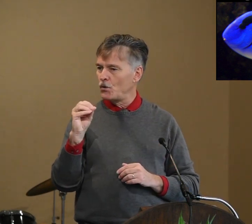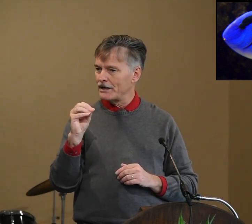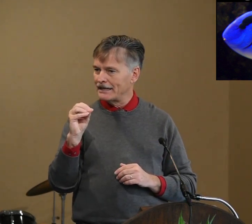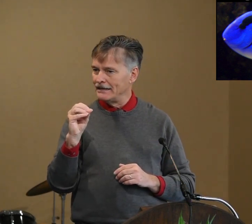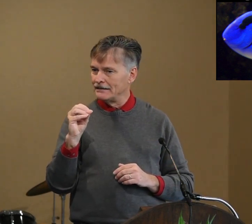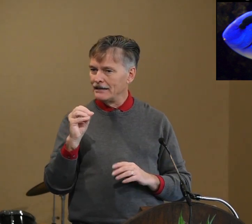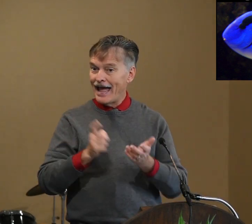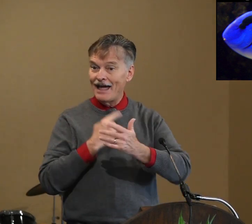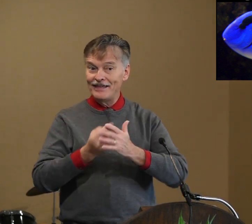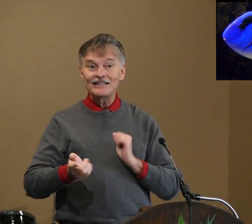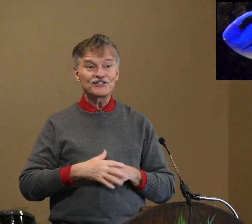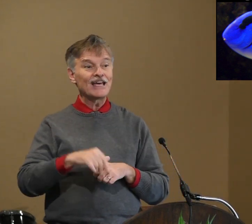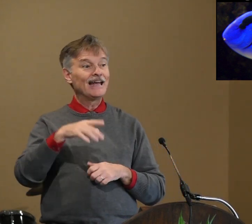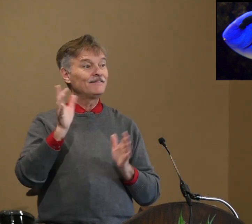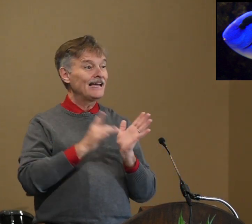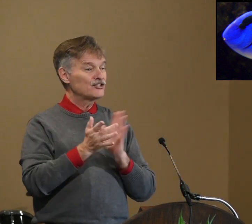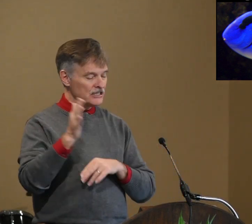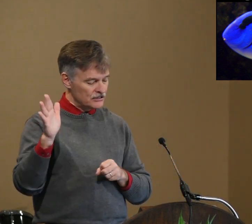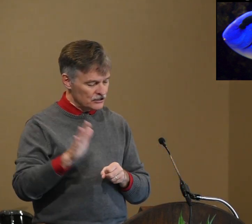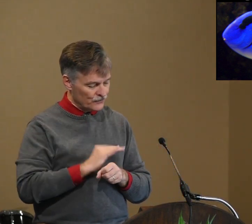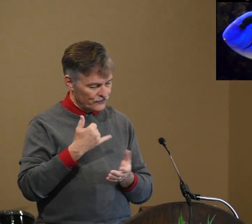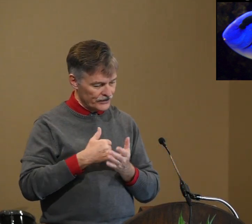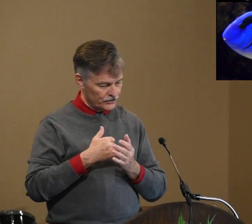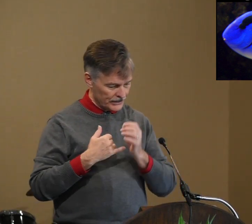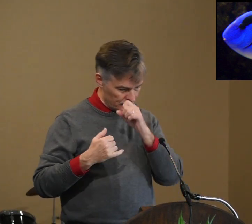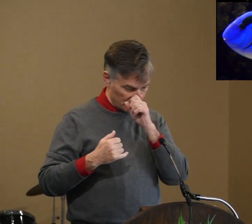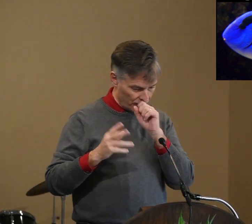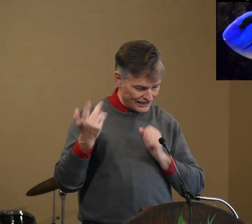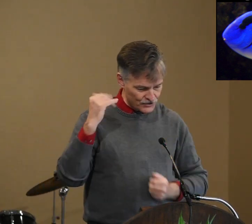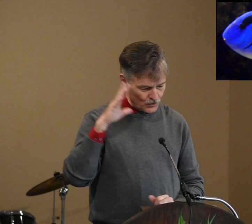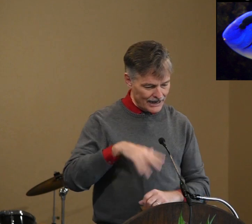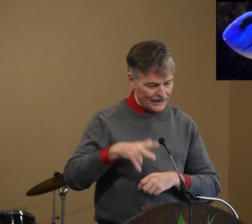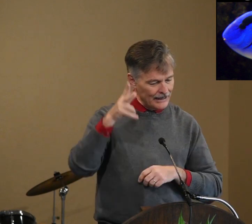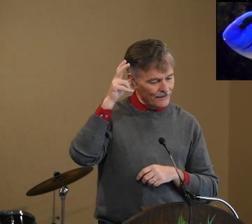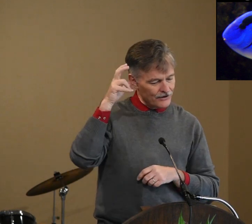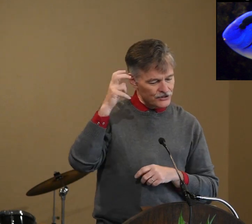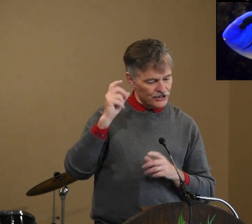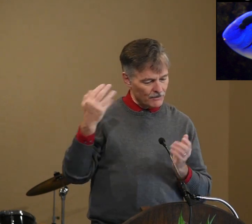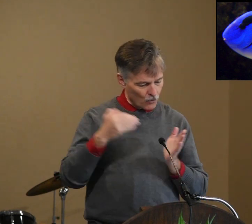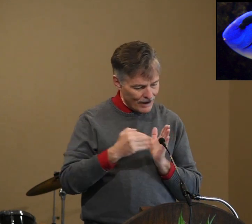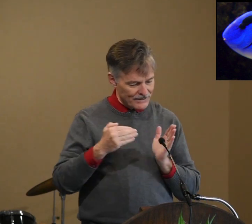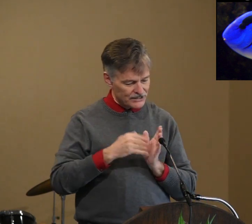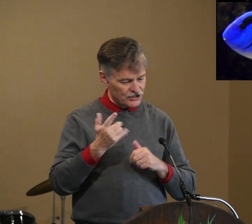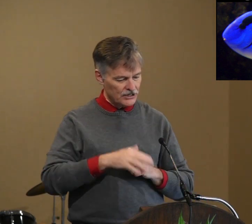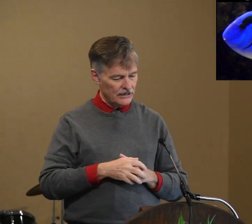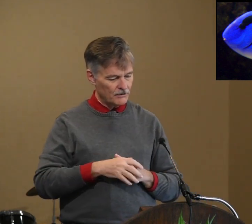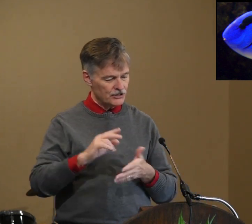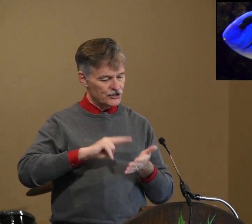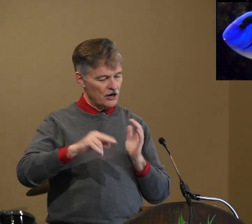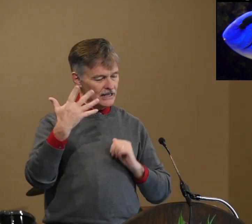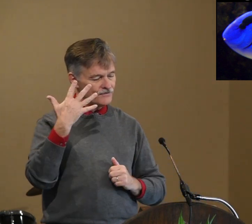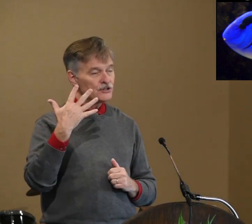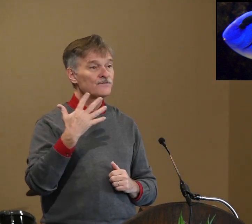40, and then it's saying that Jesus fulfilled it. So that's why there's some repetition here. But starting in verse